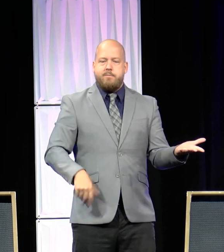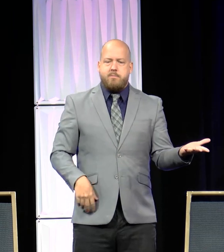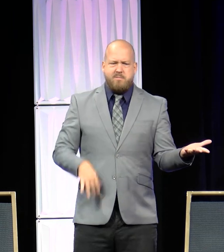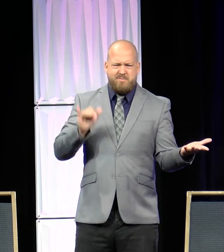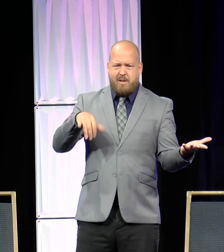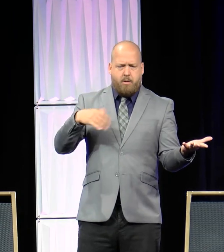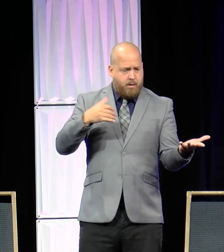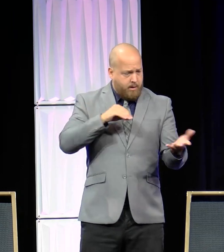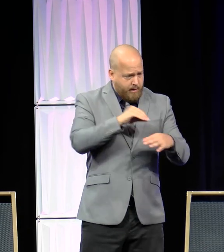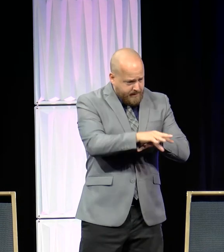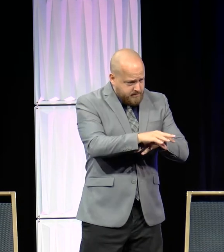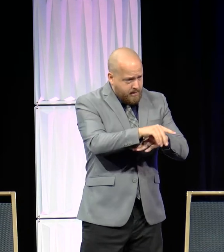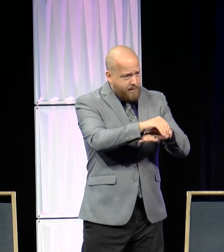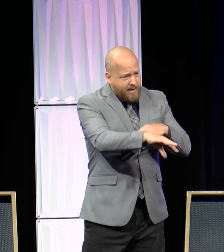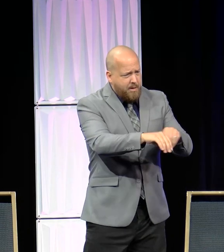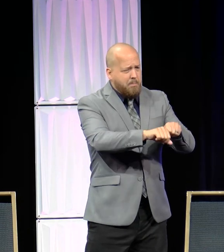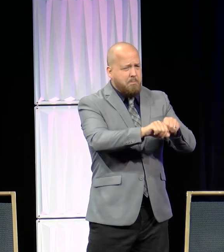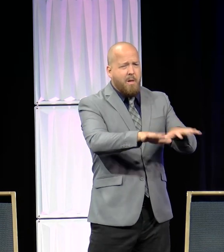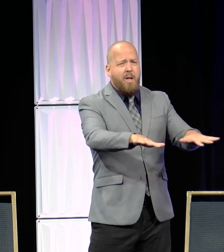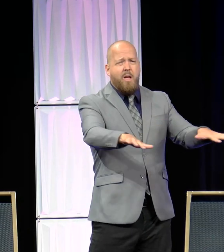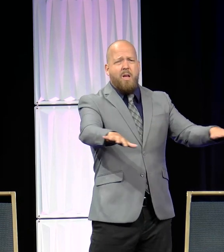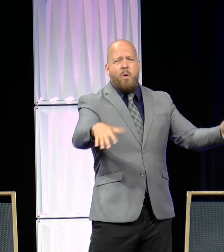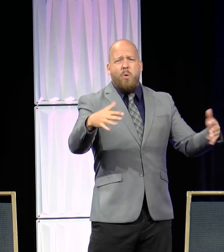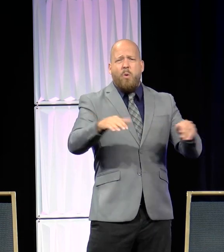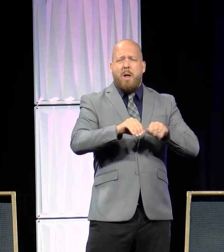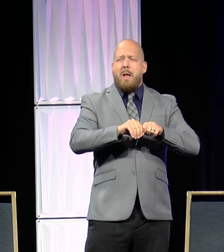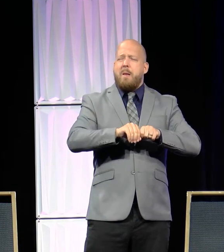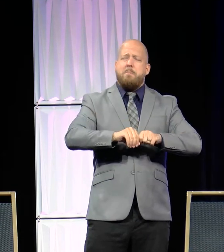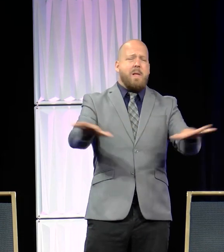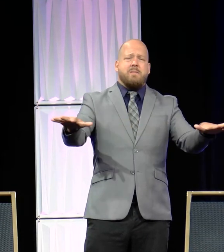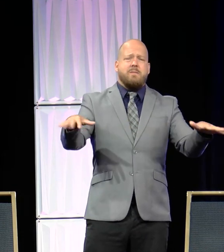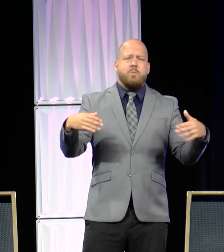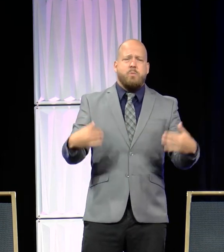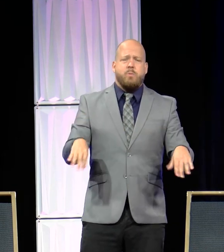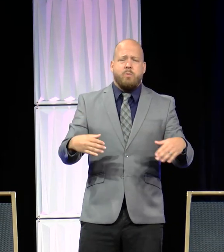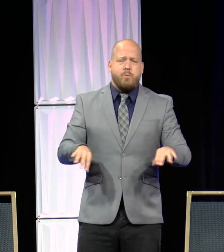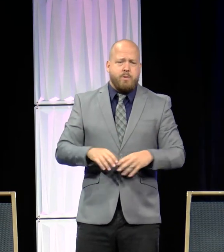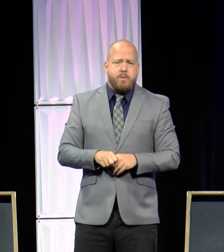culture. So while I believe in that,